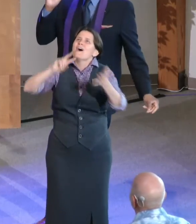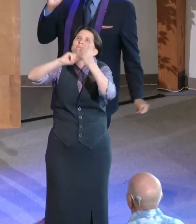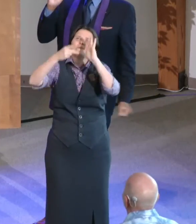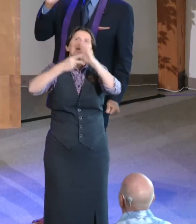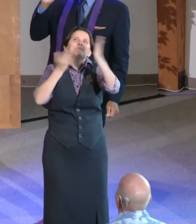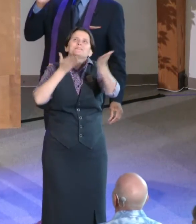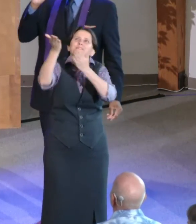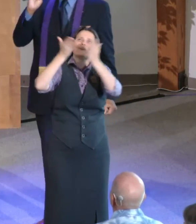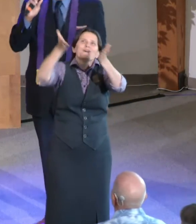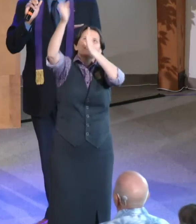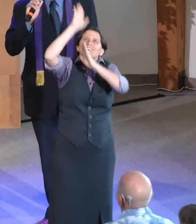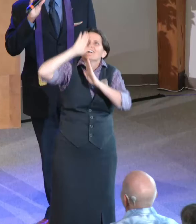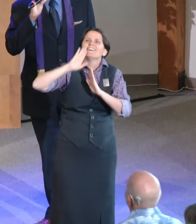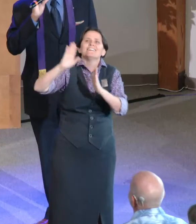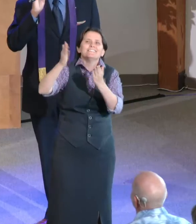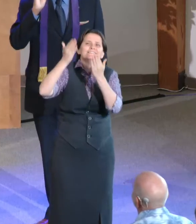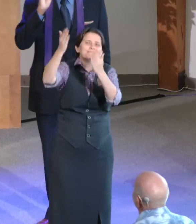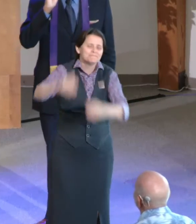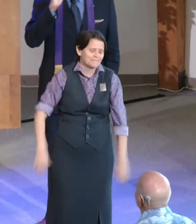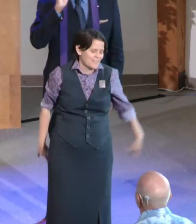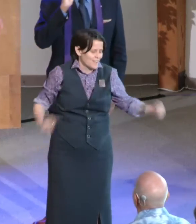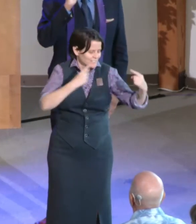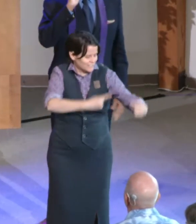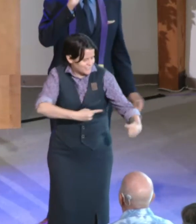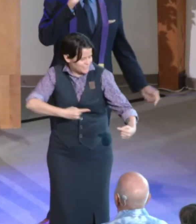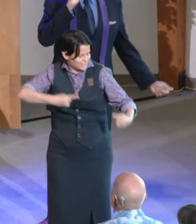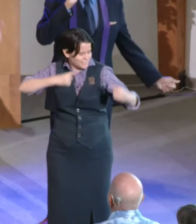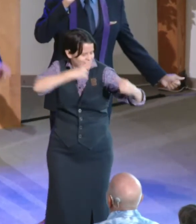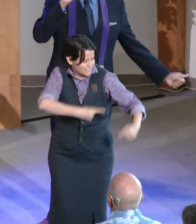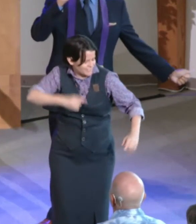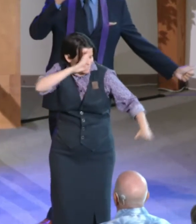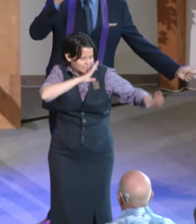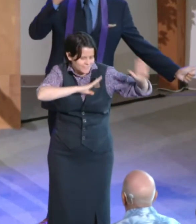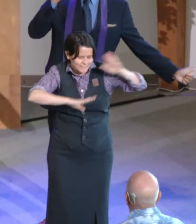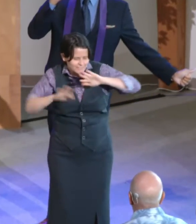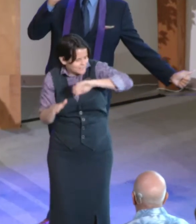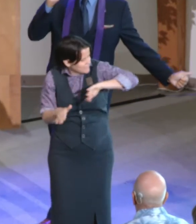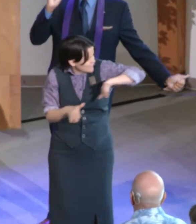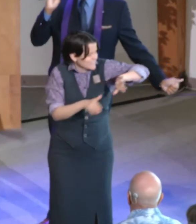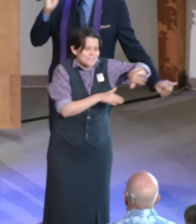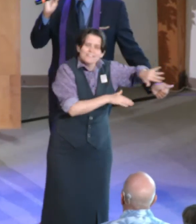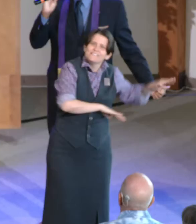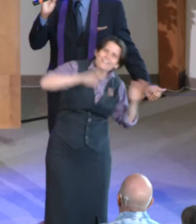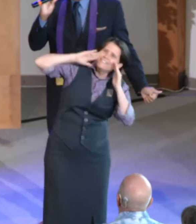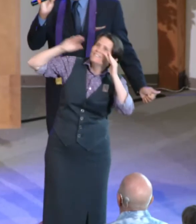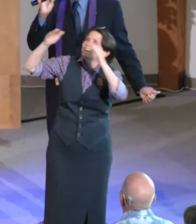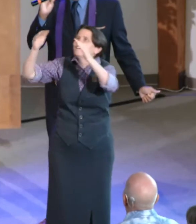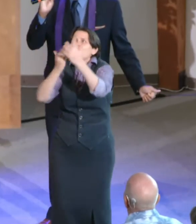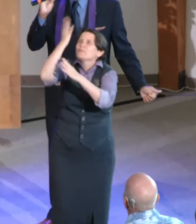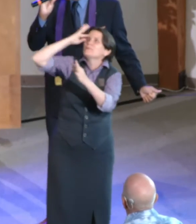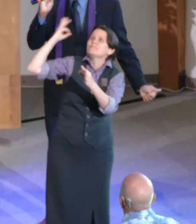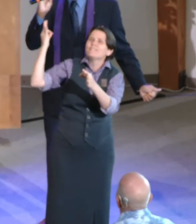No more struggle, no more strife. With my faith, I see the light.